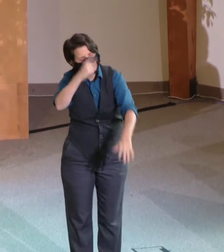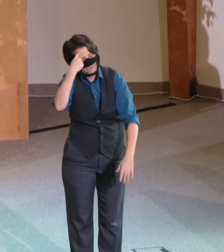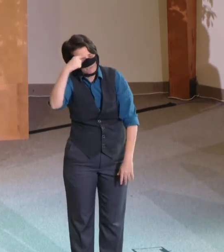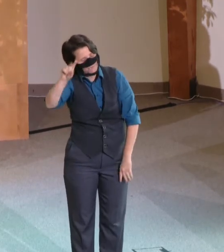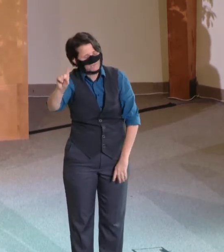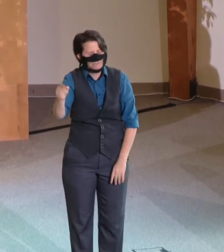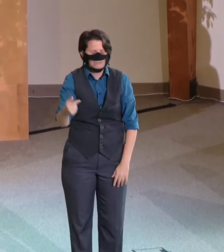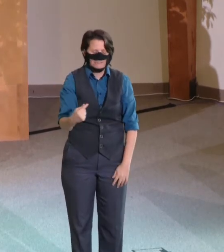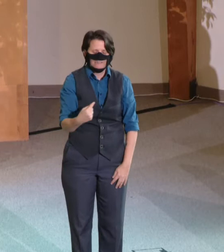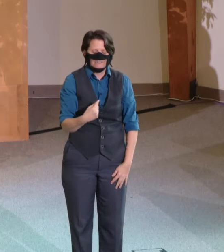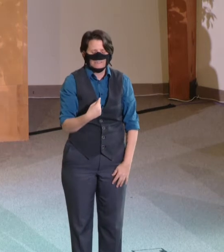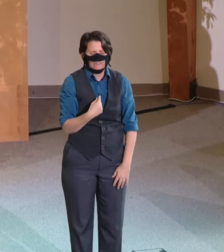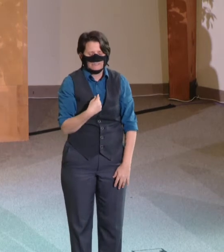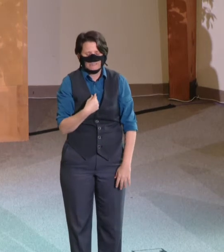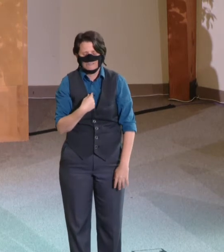coming to me.